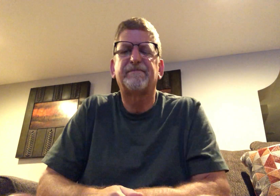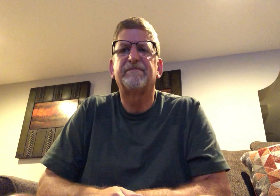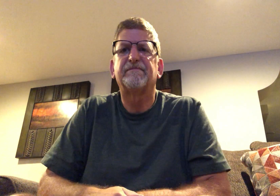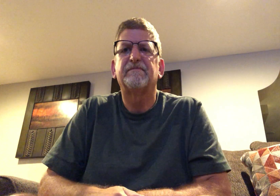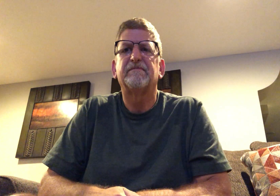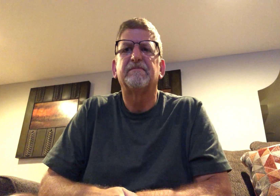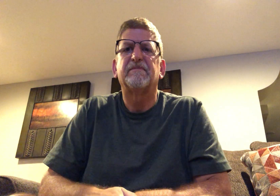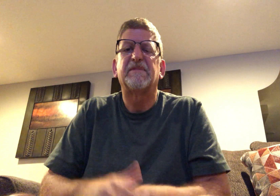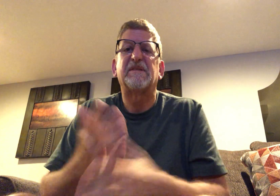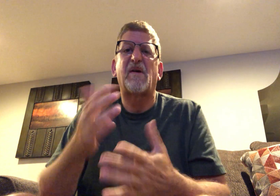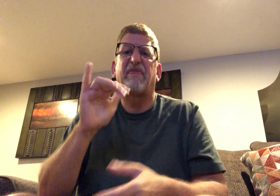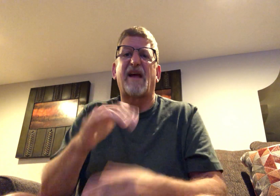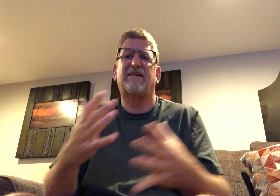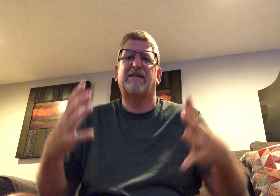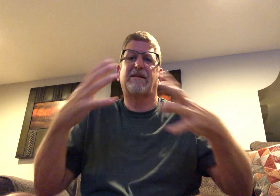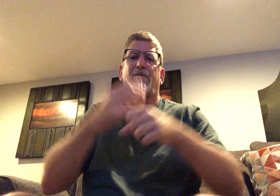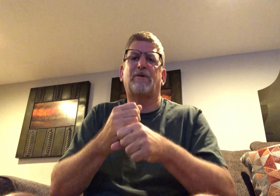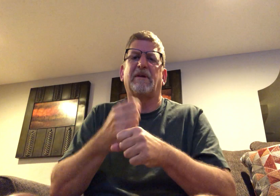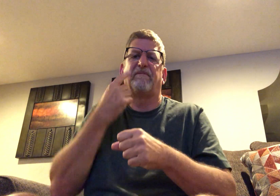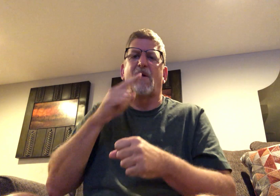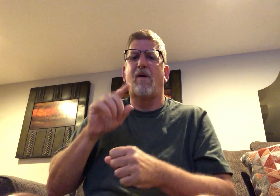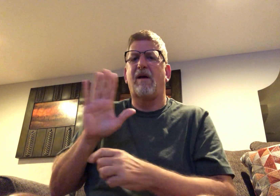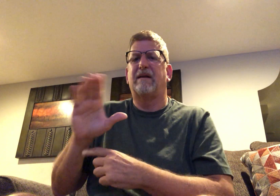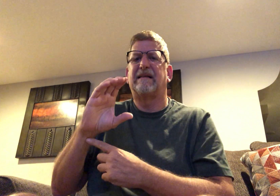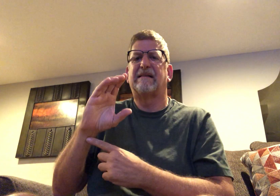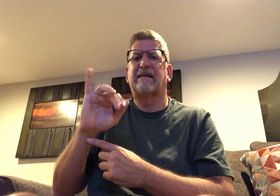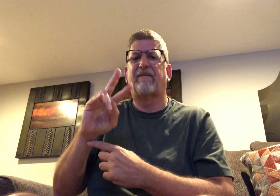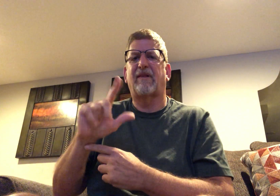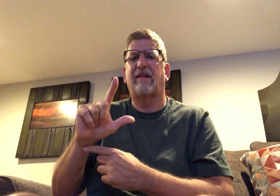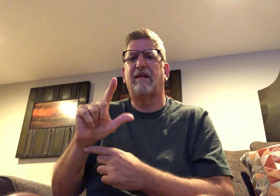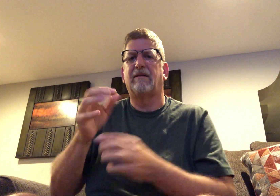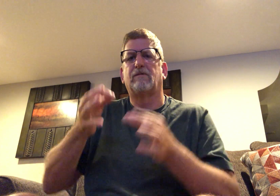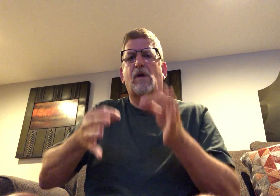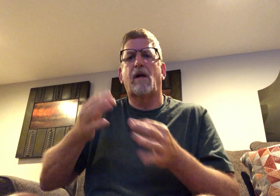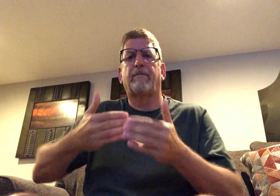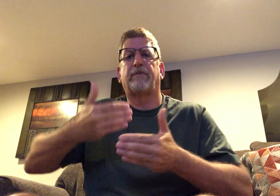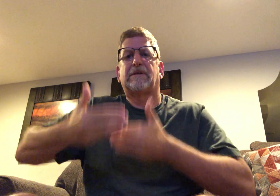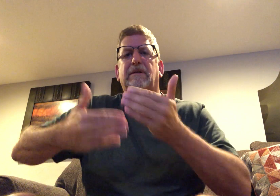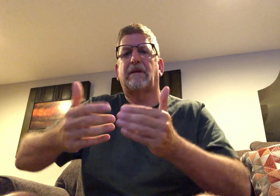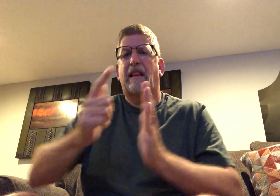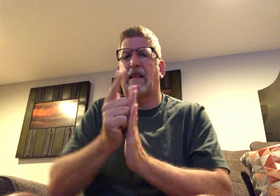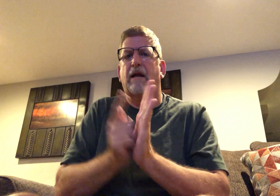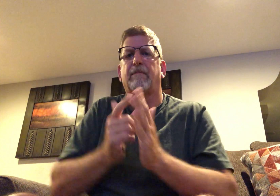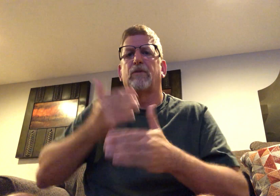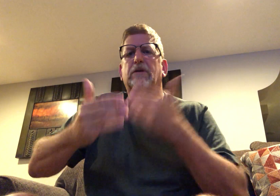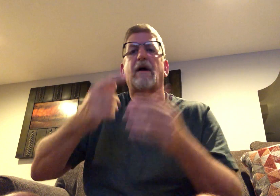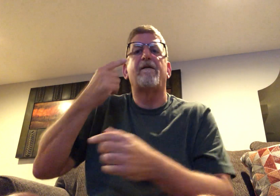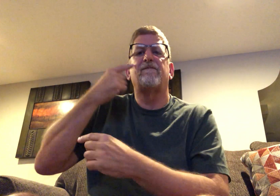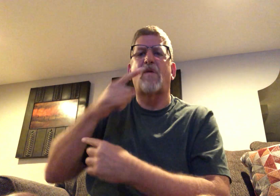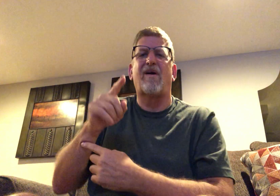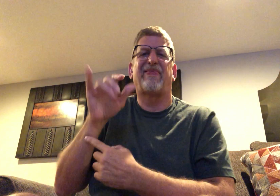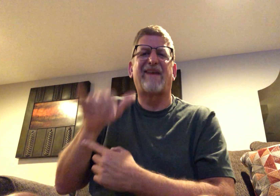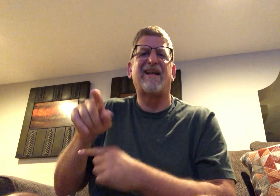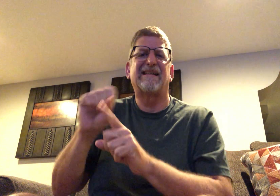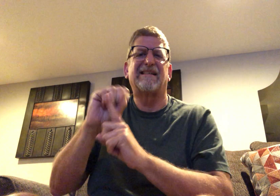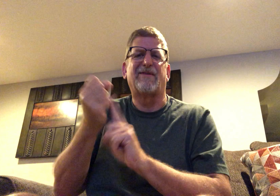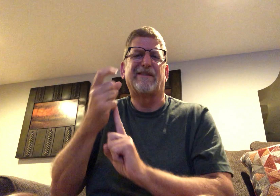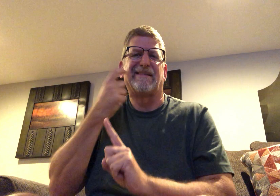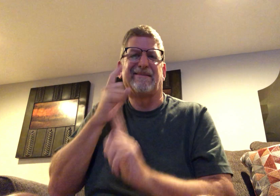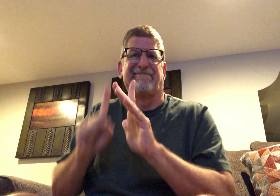He says, I told the president of the Ukraine, if you don't dismiss this guy, you're not going to get your $1.2 All right, so that's what you million say what Biden